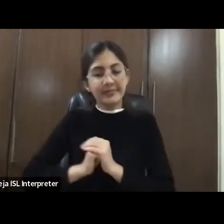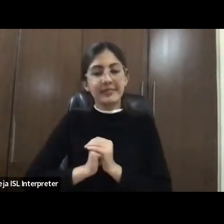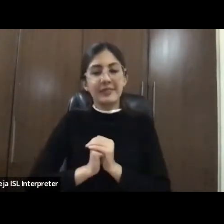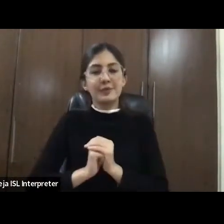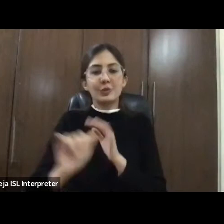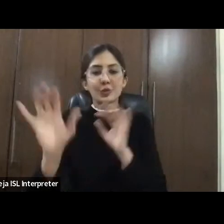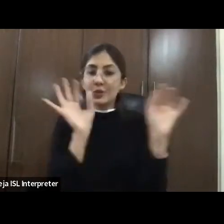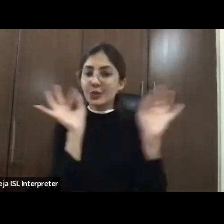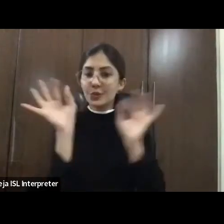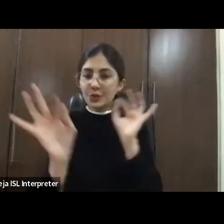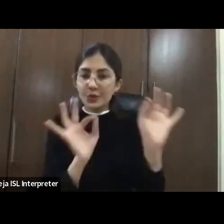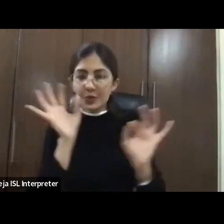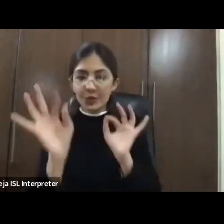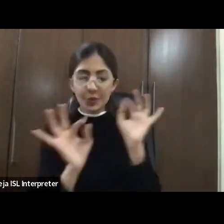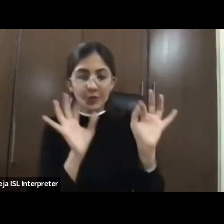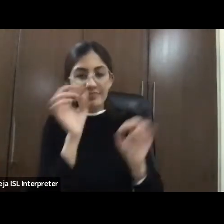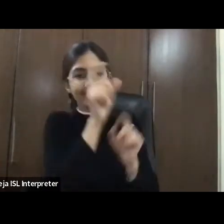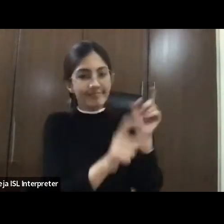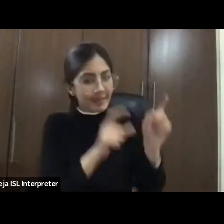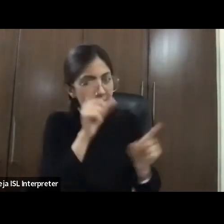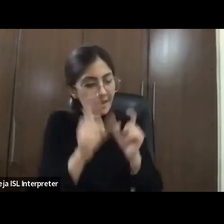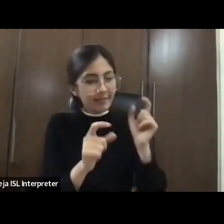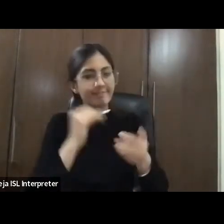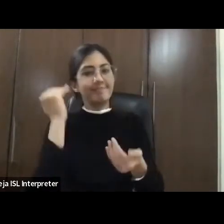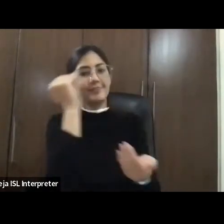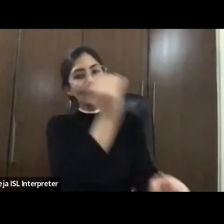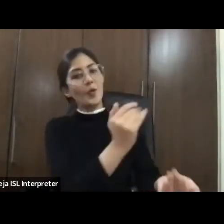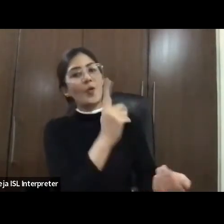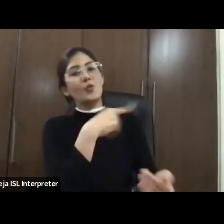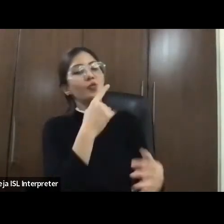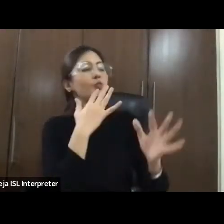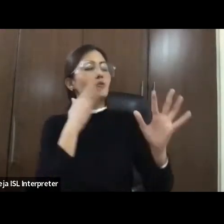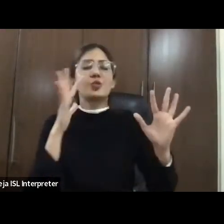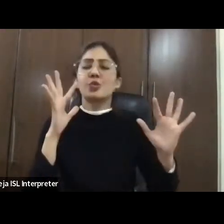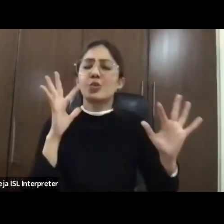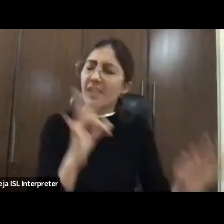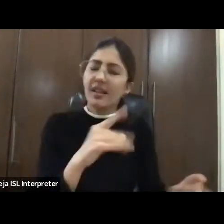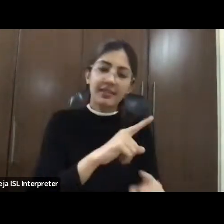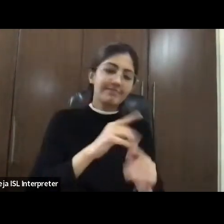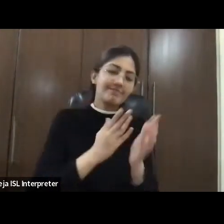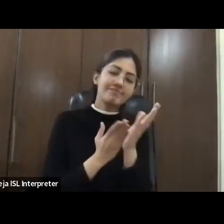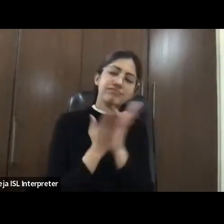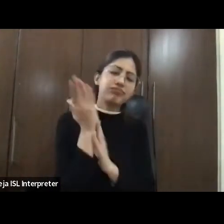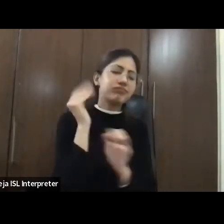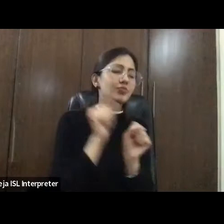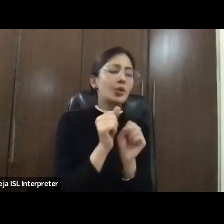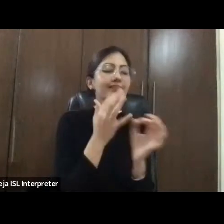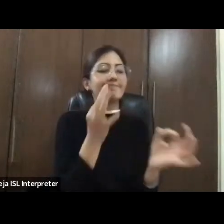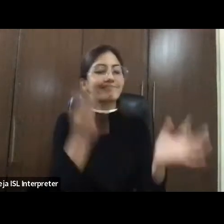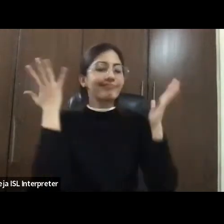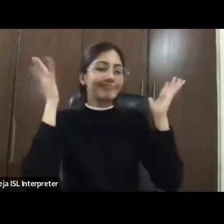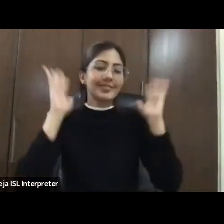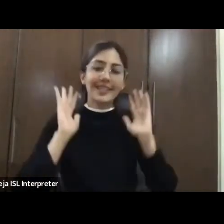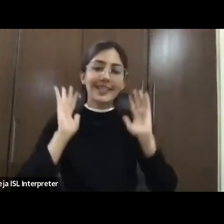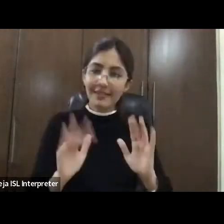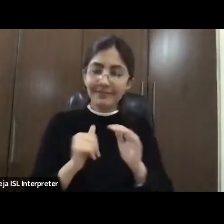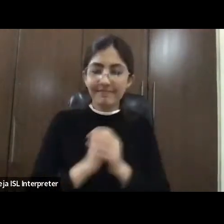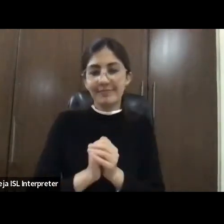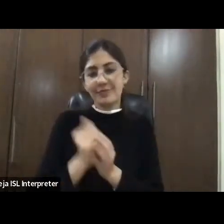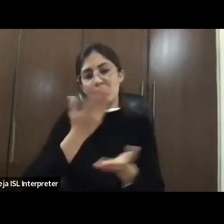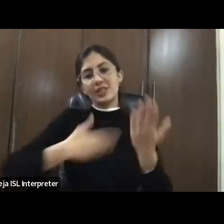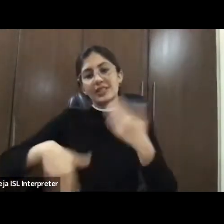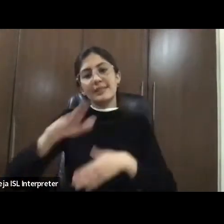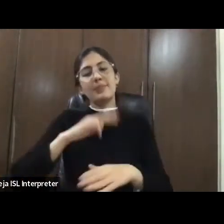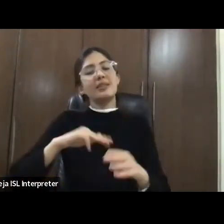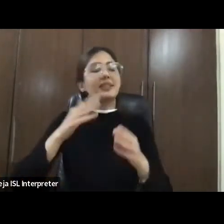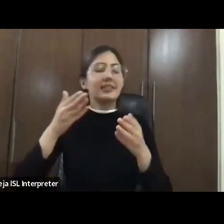selecting the best and recognizing people who have indeed made a significant contribution as far as the disability movement